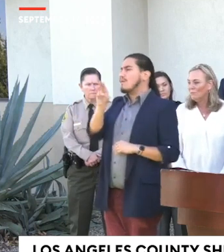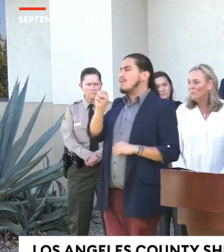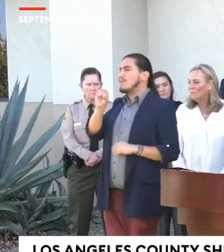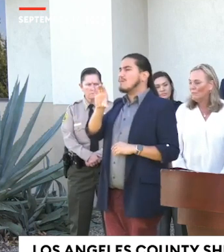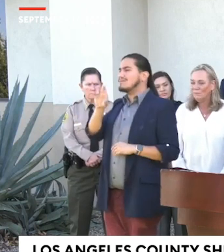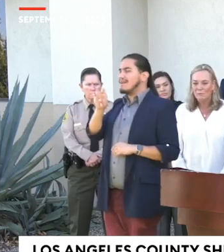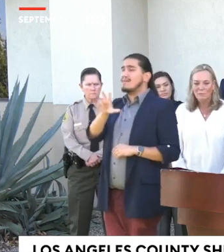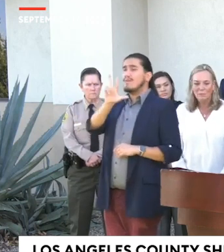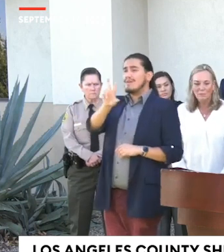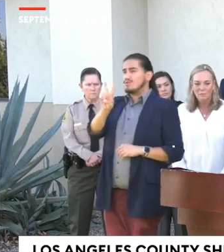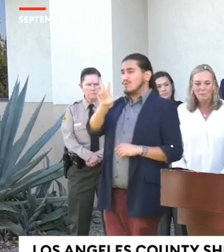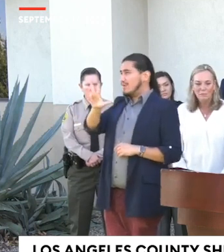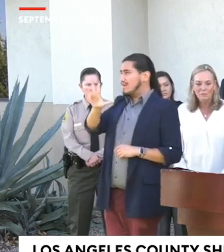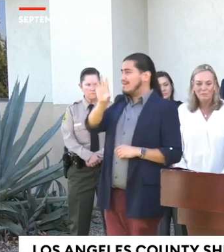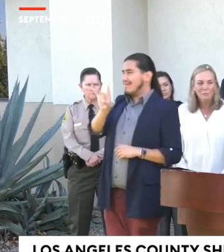at